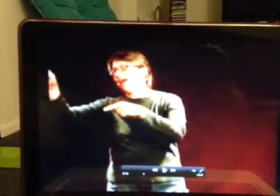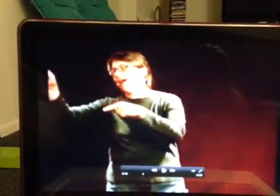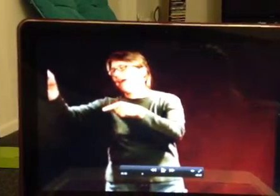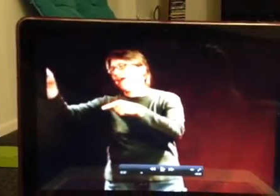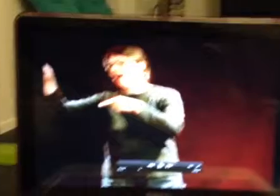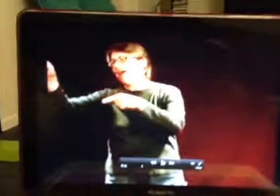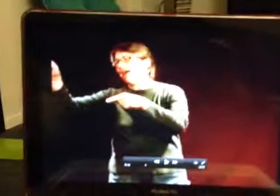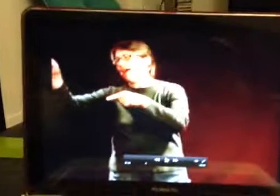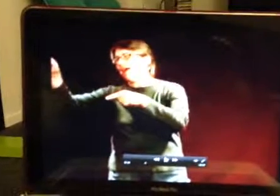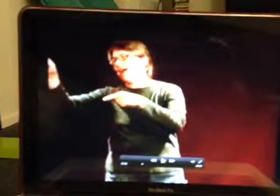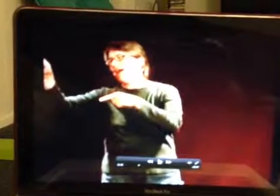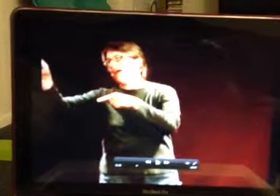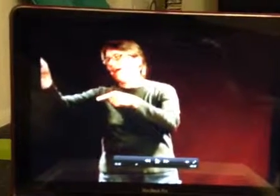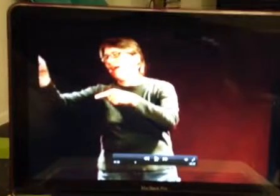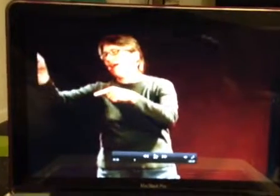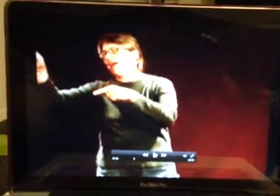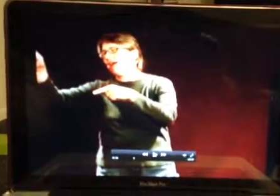food and clothes that they would need.